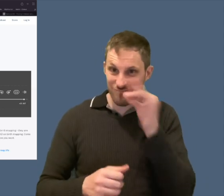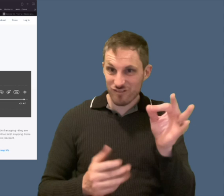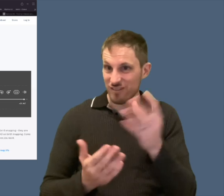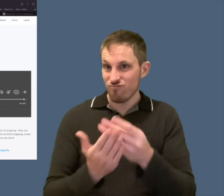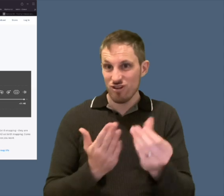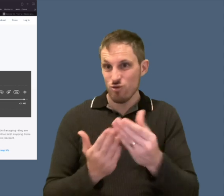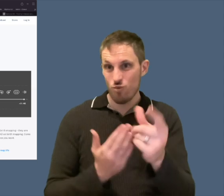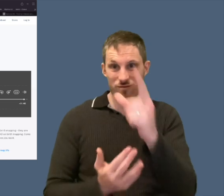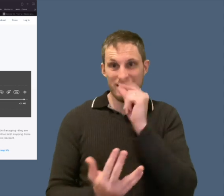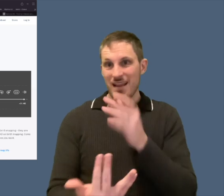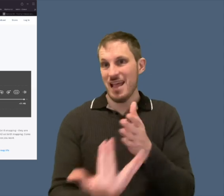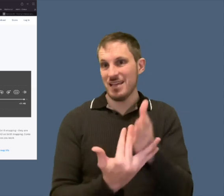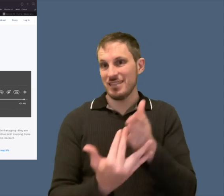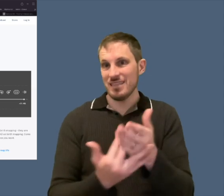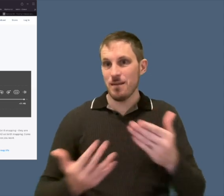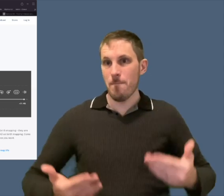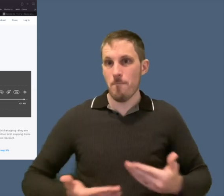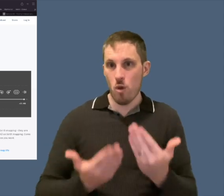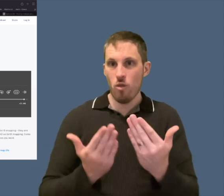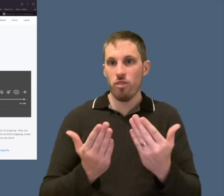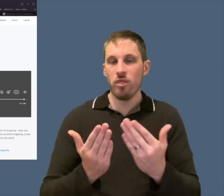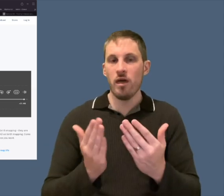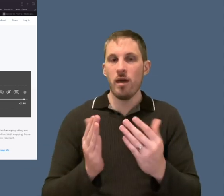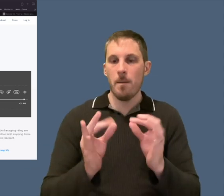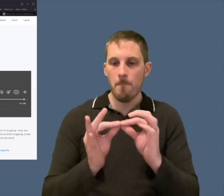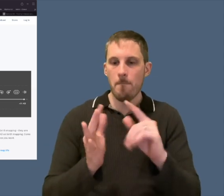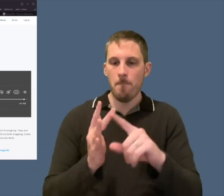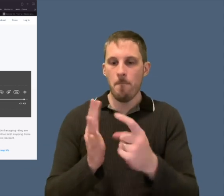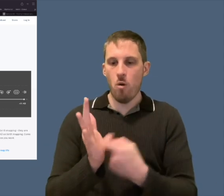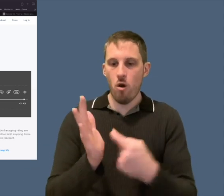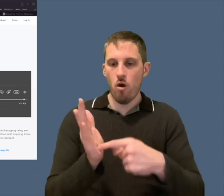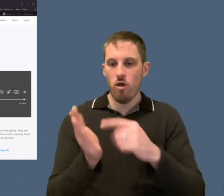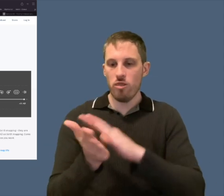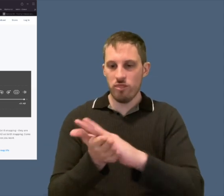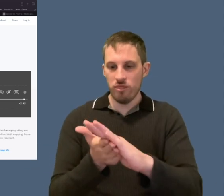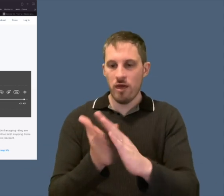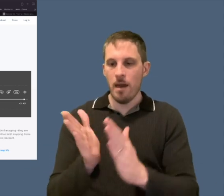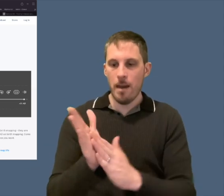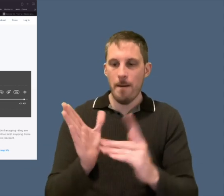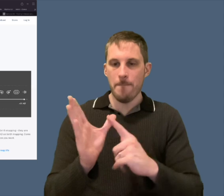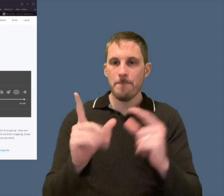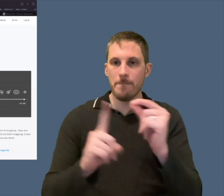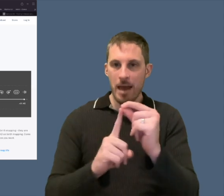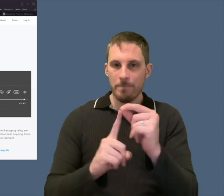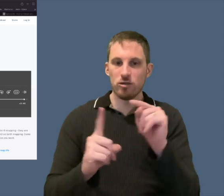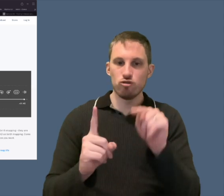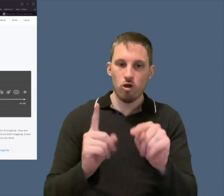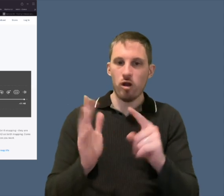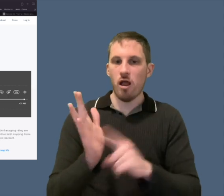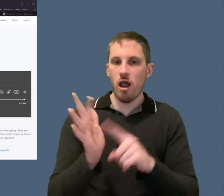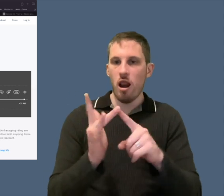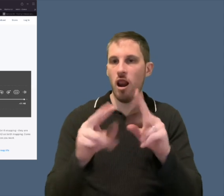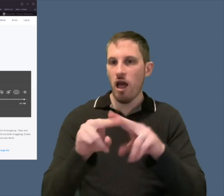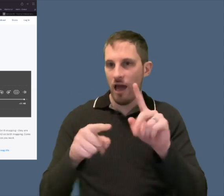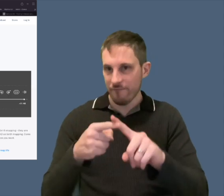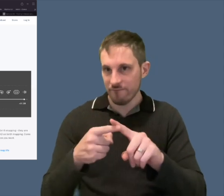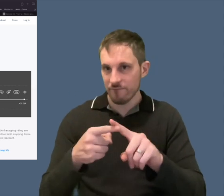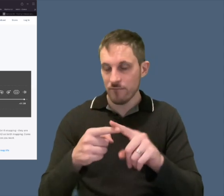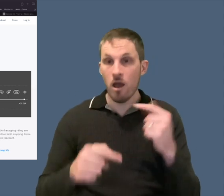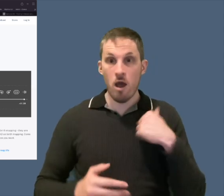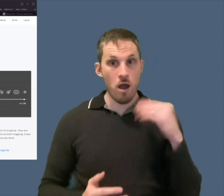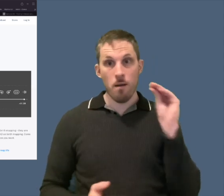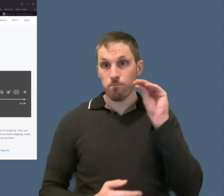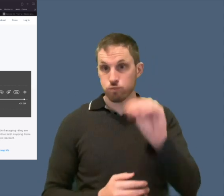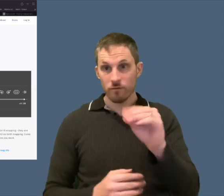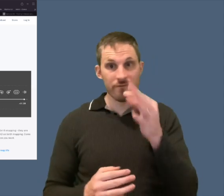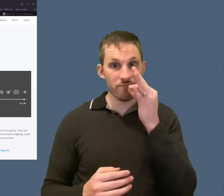they can access on birthmap.life. It's been put there for free on purpose because I do